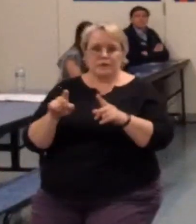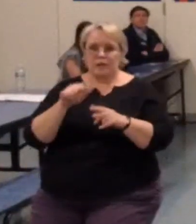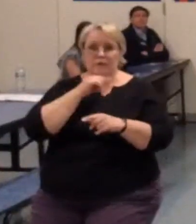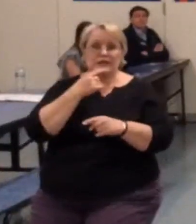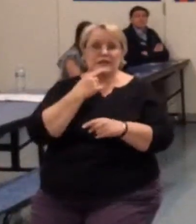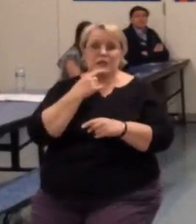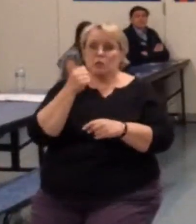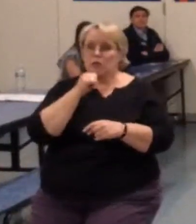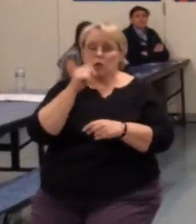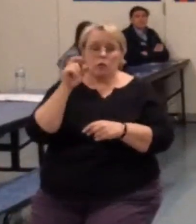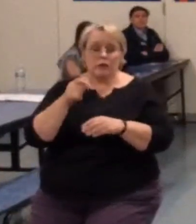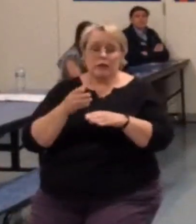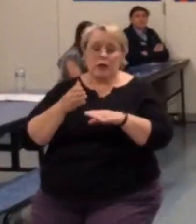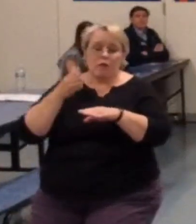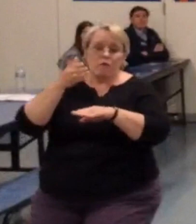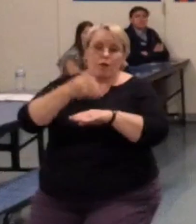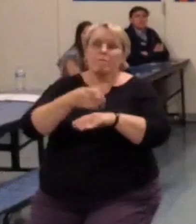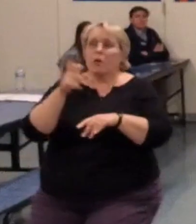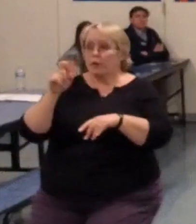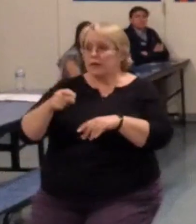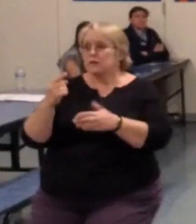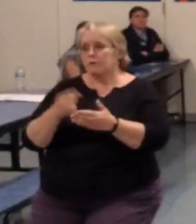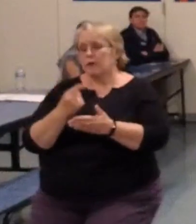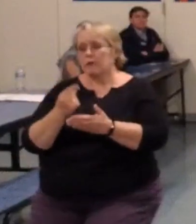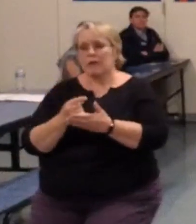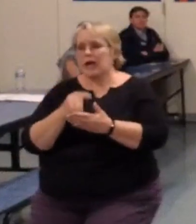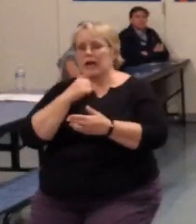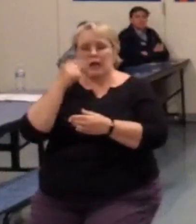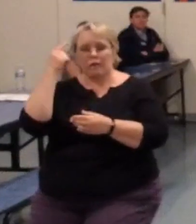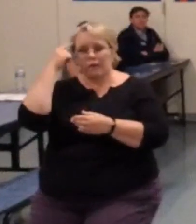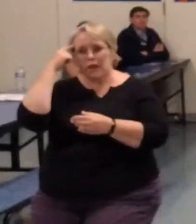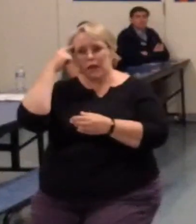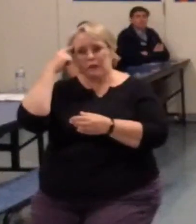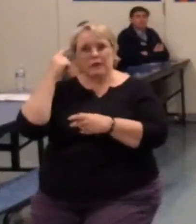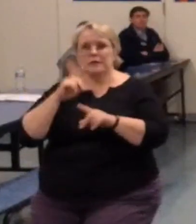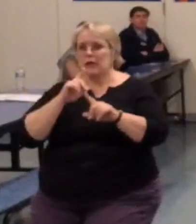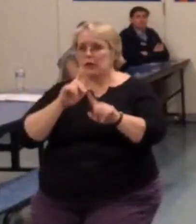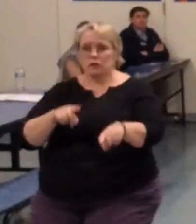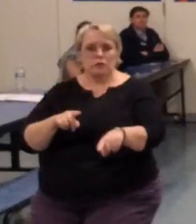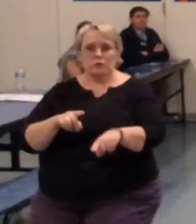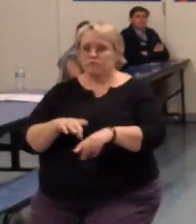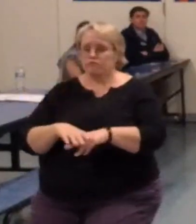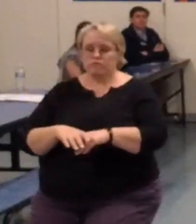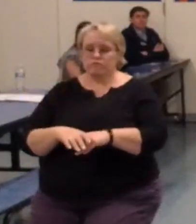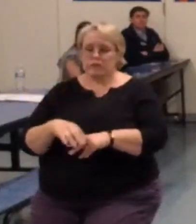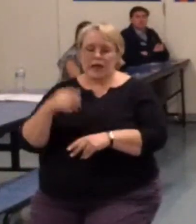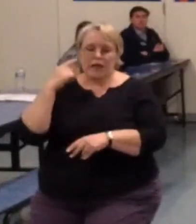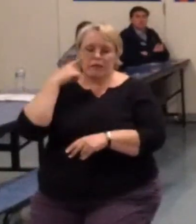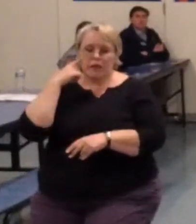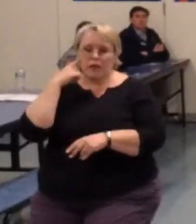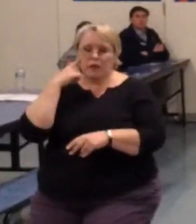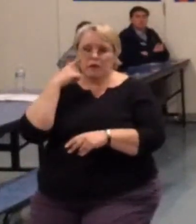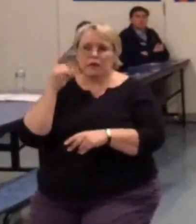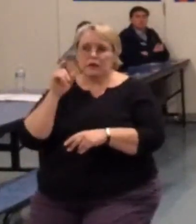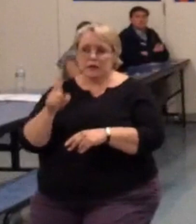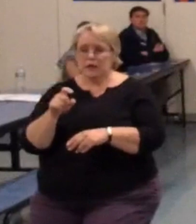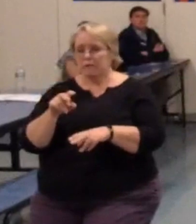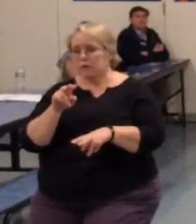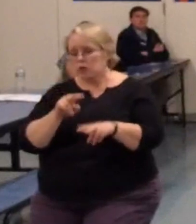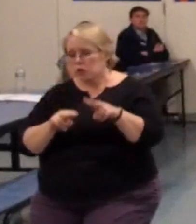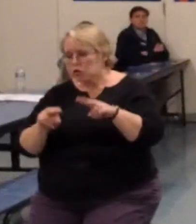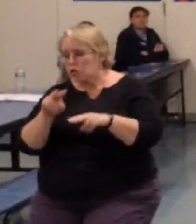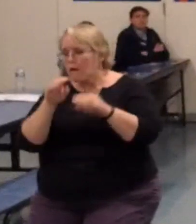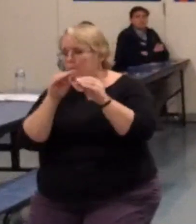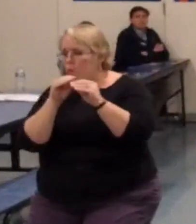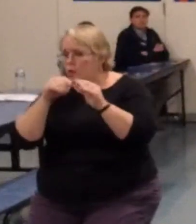not saying we don't need an overpass and we need something. But I don't think this is the solution here. I think it needs to be looked in a